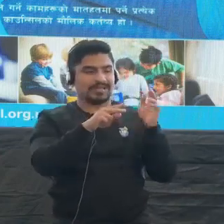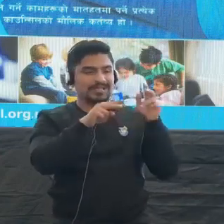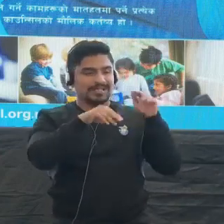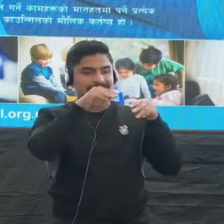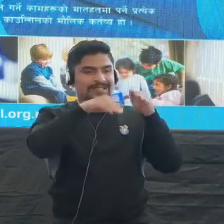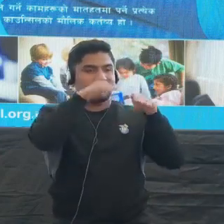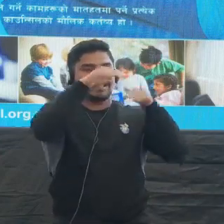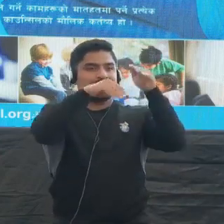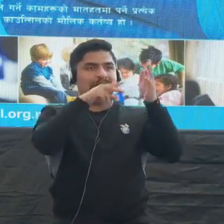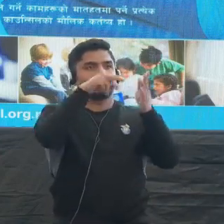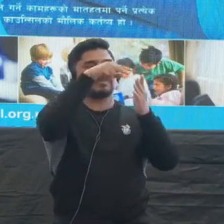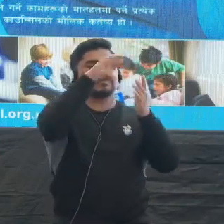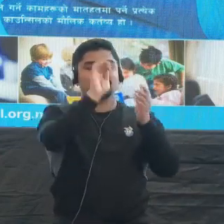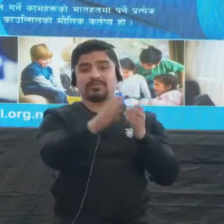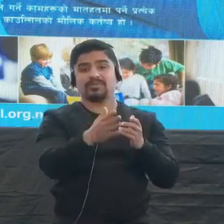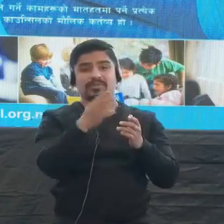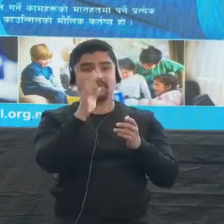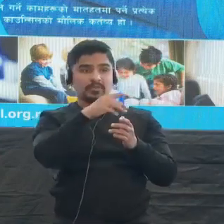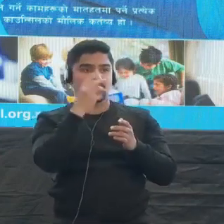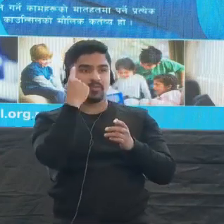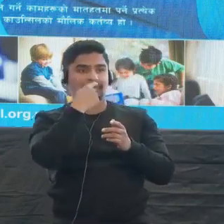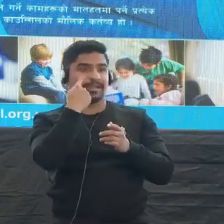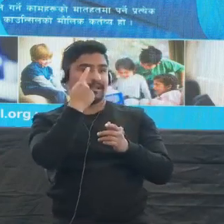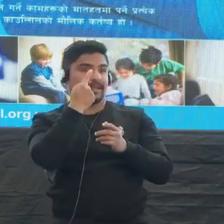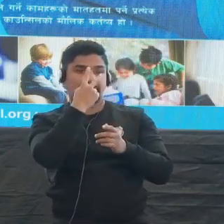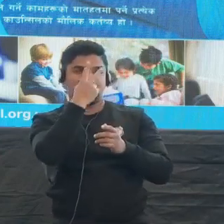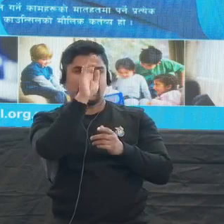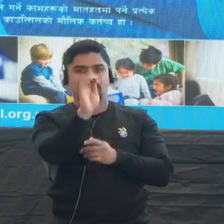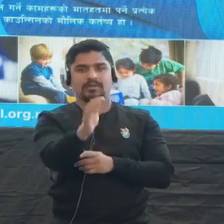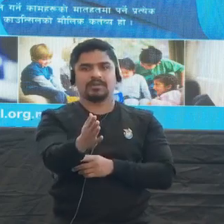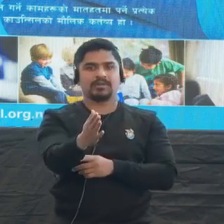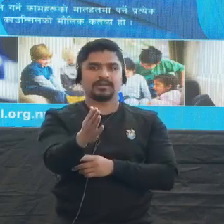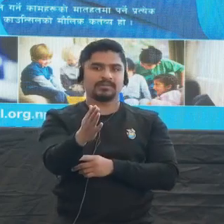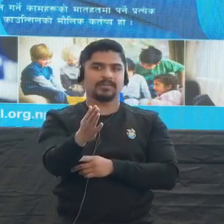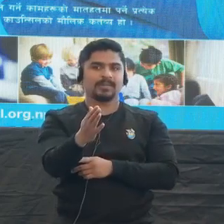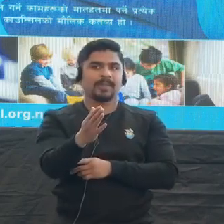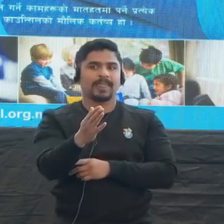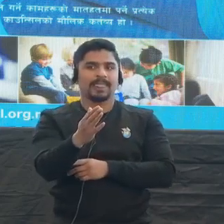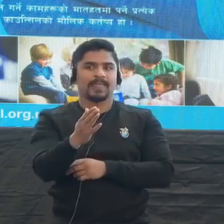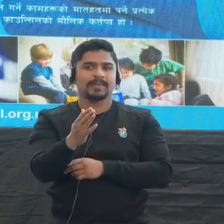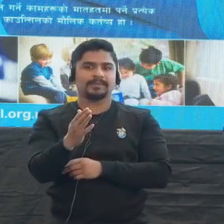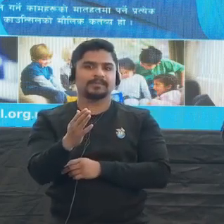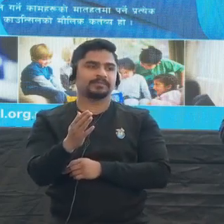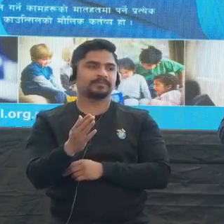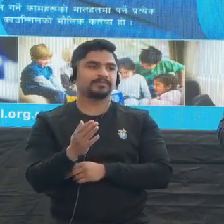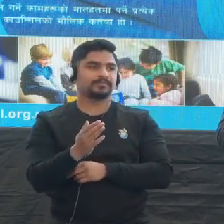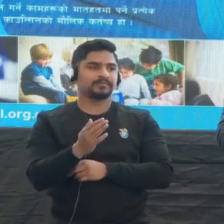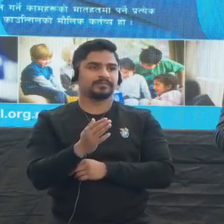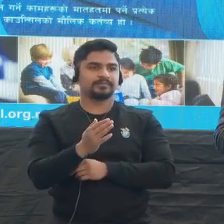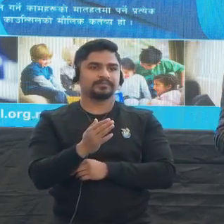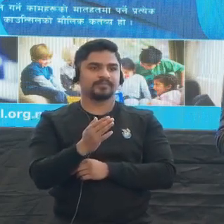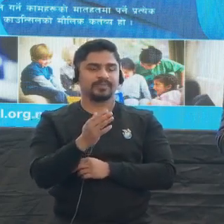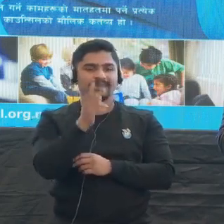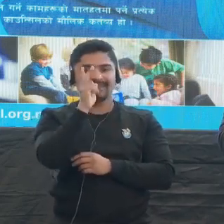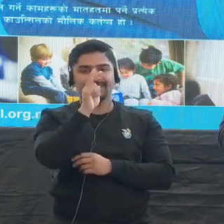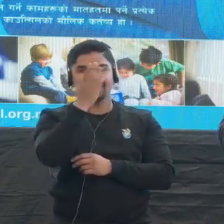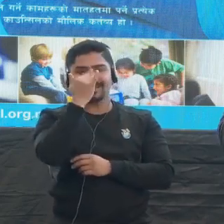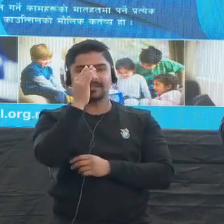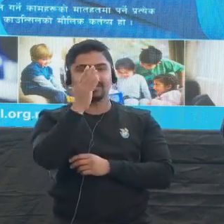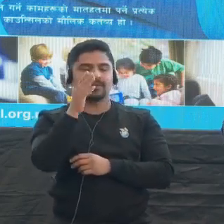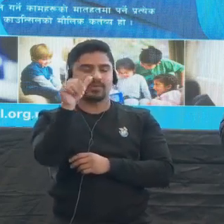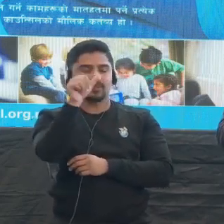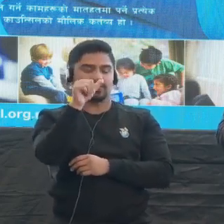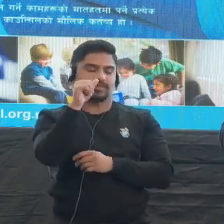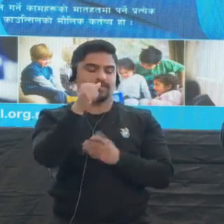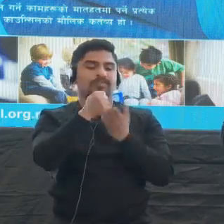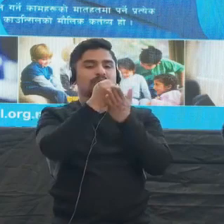or hear, is sick, looking for a cure, has fits, needs help and carers. So these